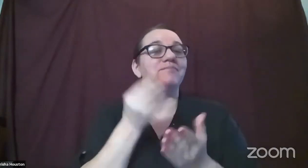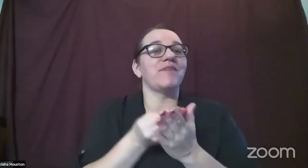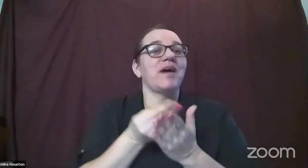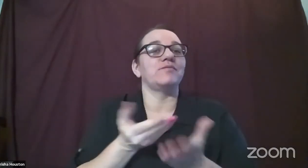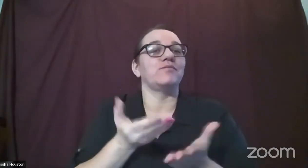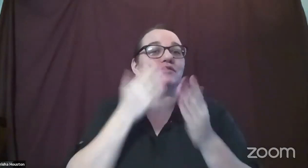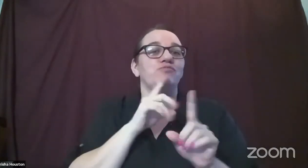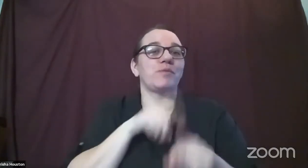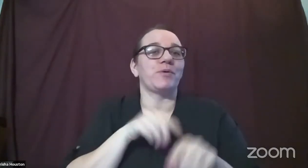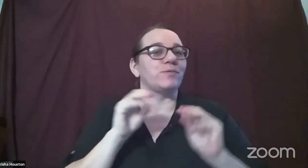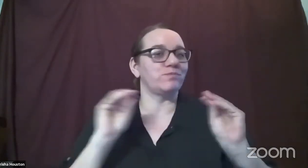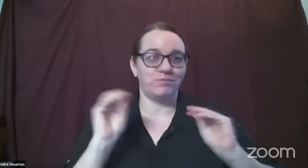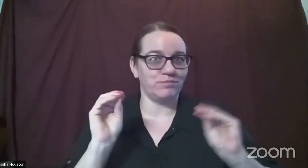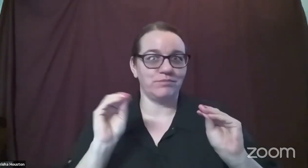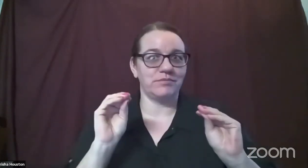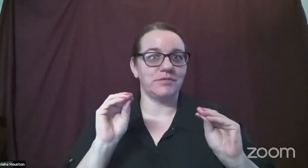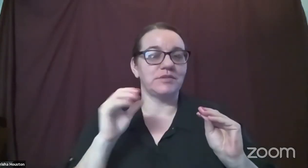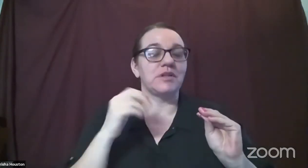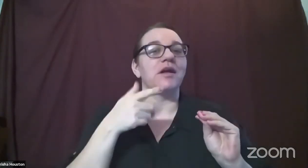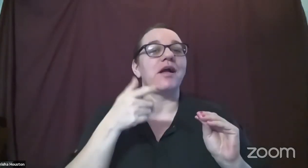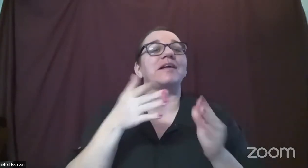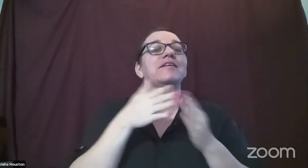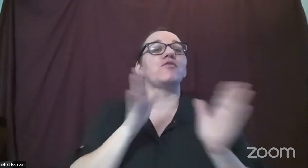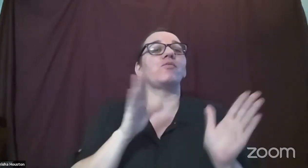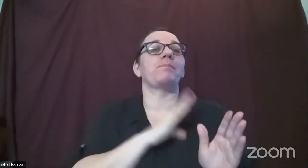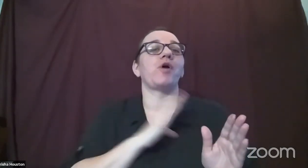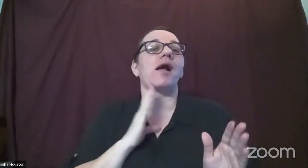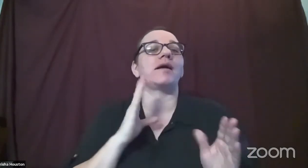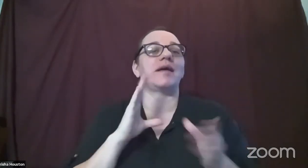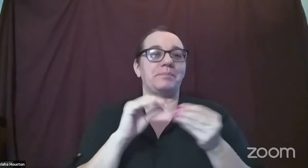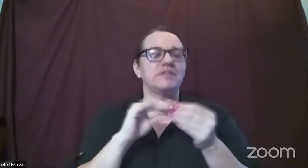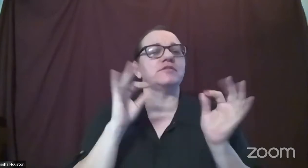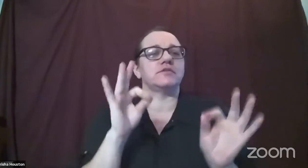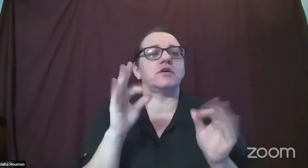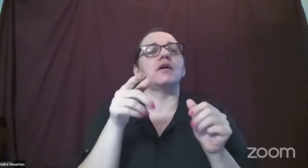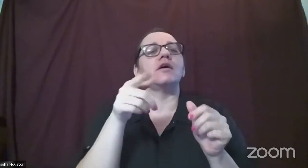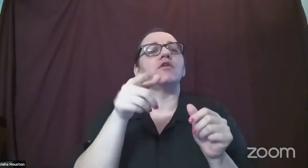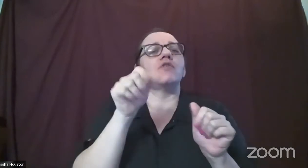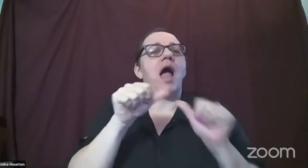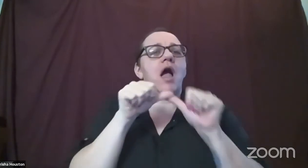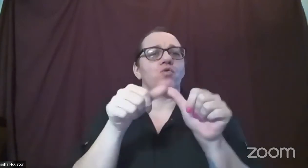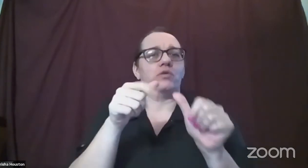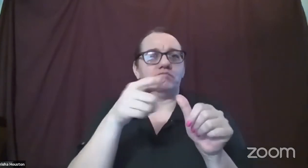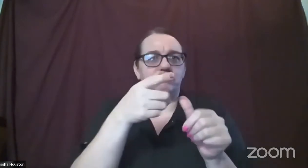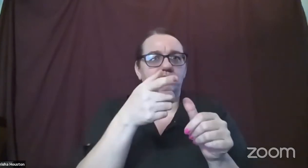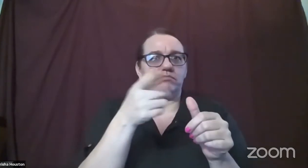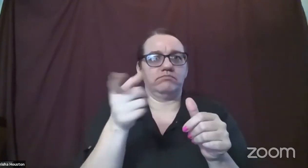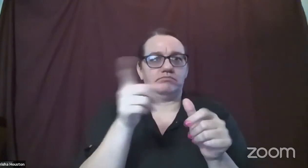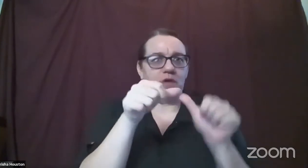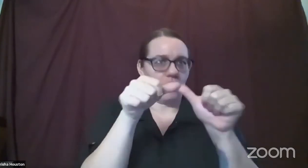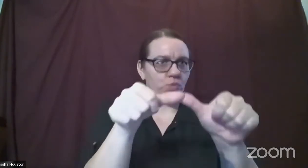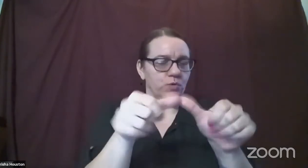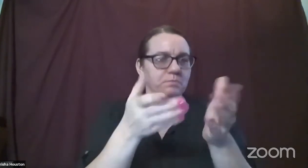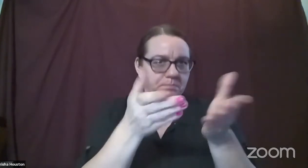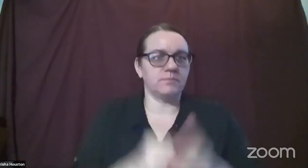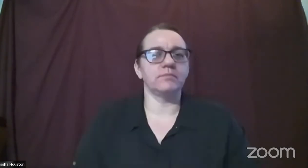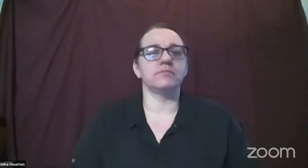We're going to go ahead and skip number 9, no fundraising report, and move to board comments so that we can continue